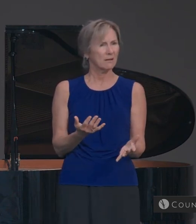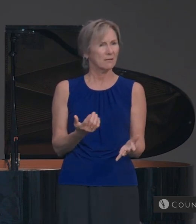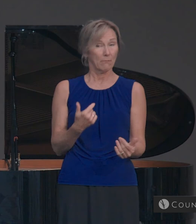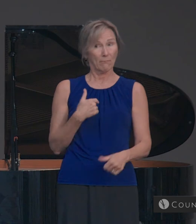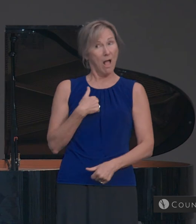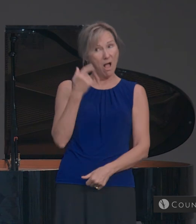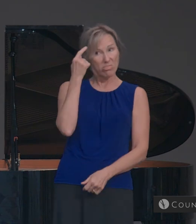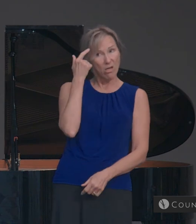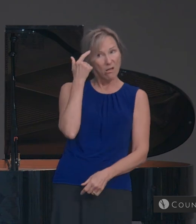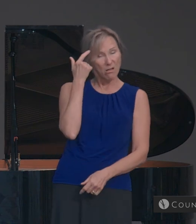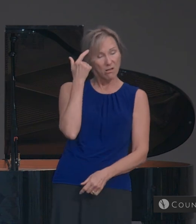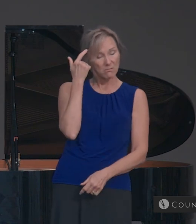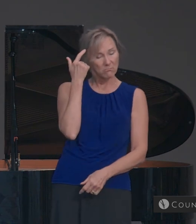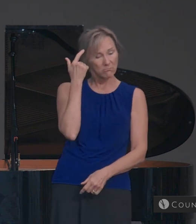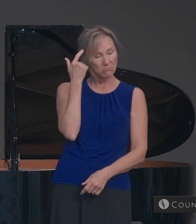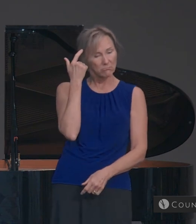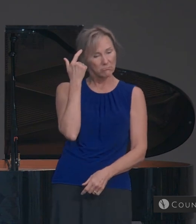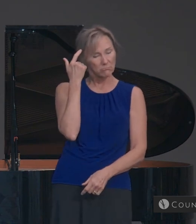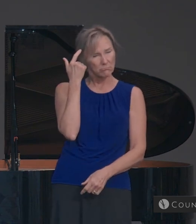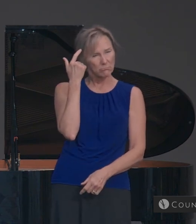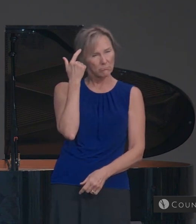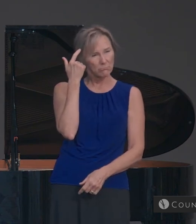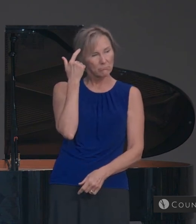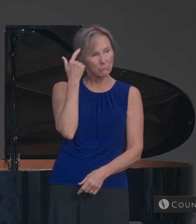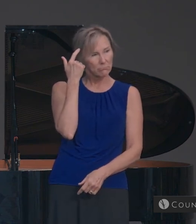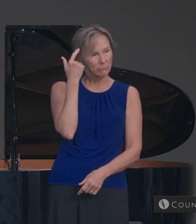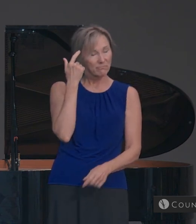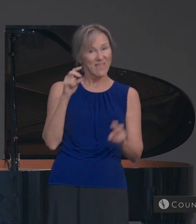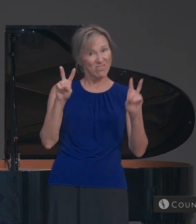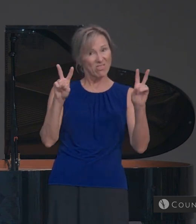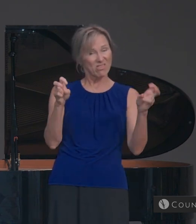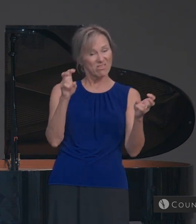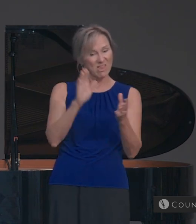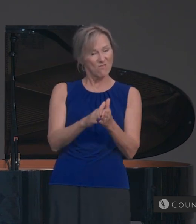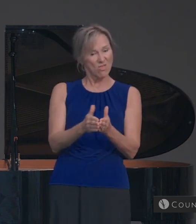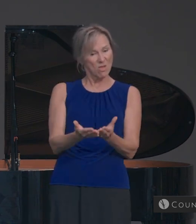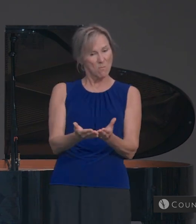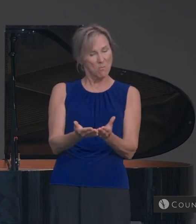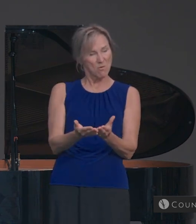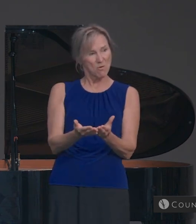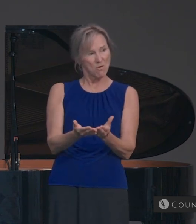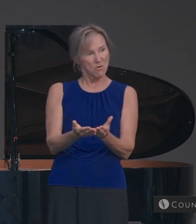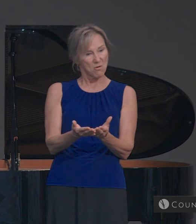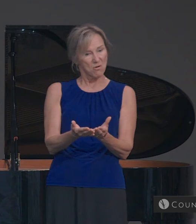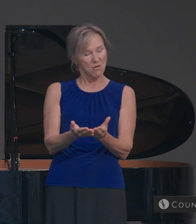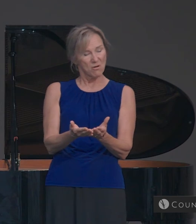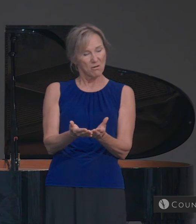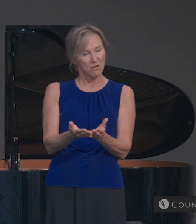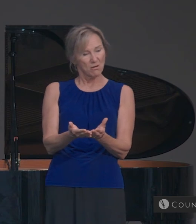I thought that the theme for the book was this: